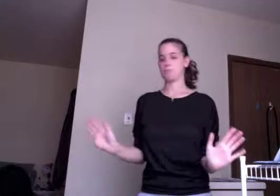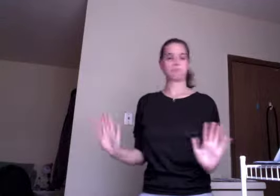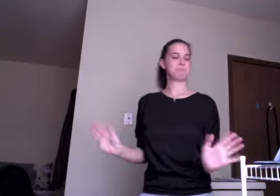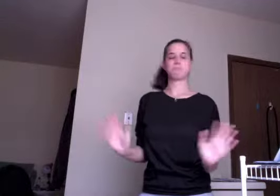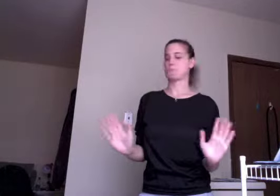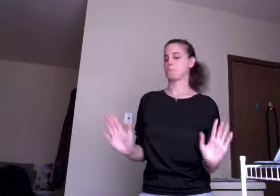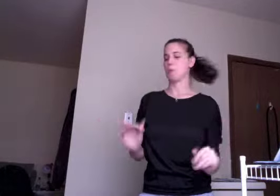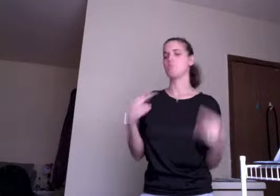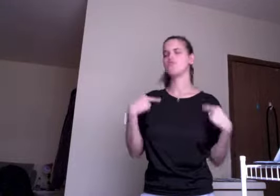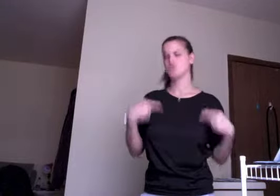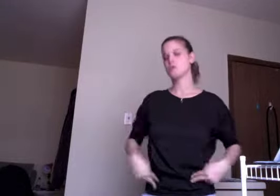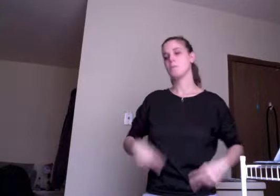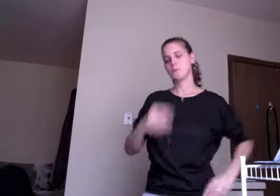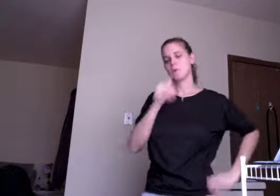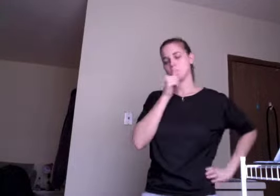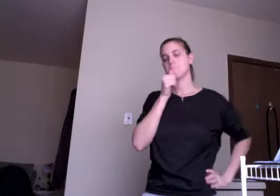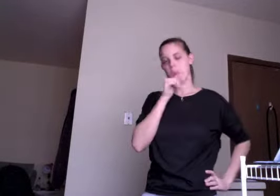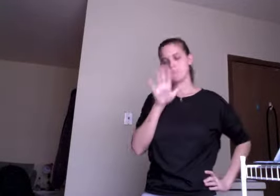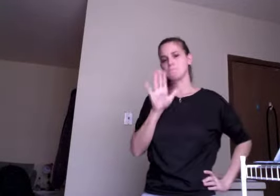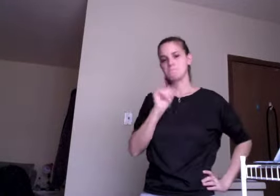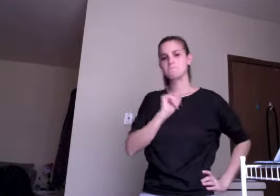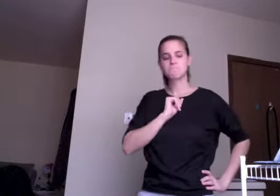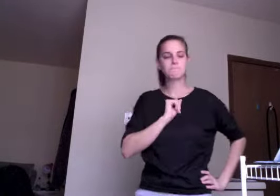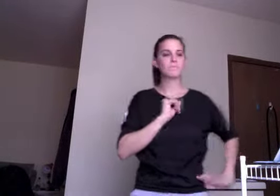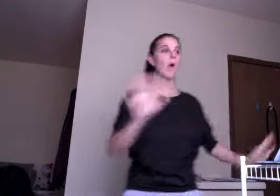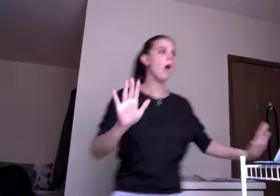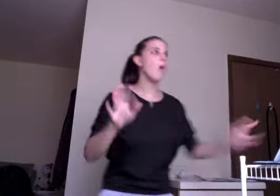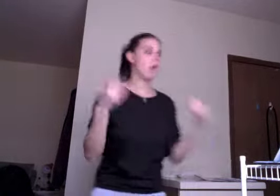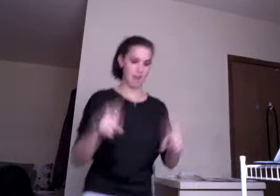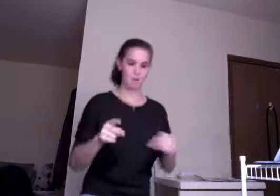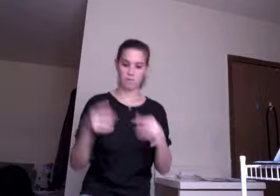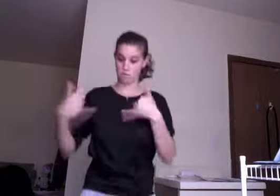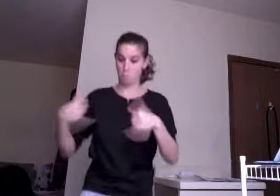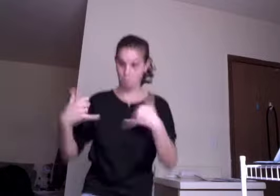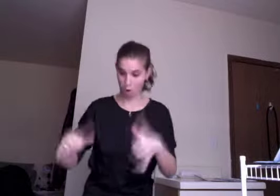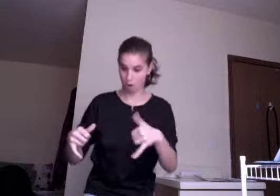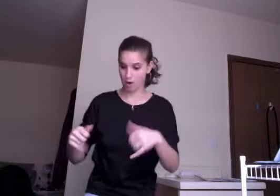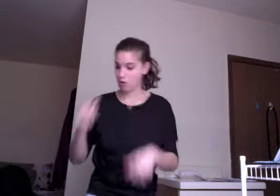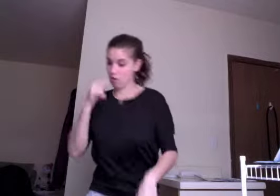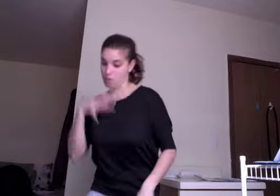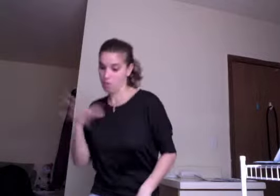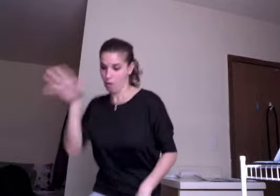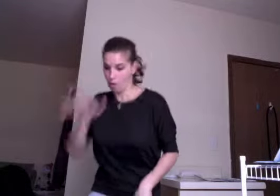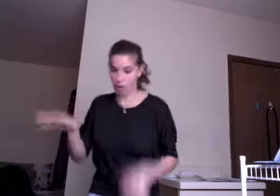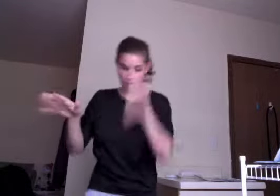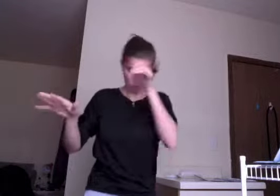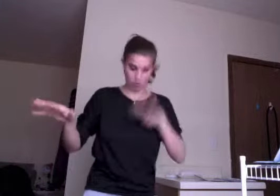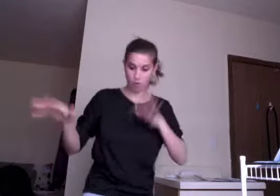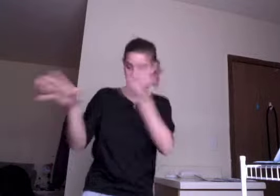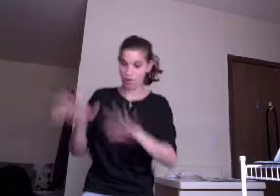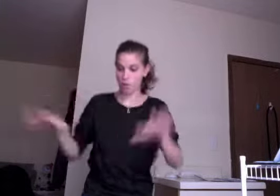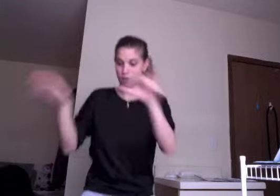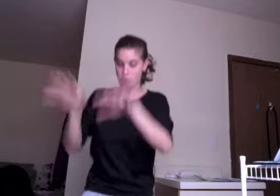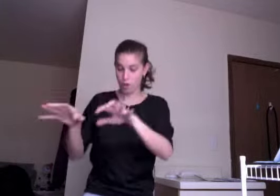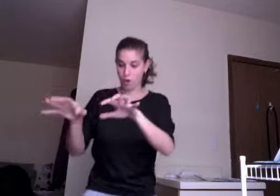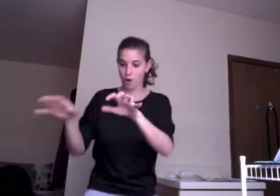then she goes what if there was like a party and there's just like a whole bunch of girls and a whole bunch of boys and there's a bunch of men and women they just started doing it